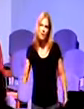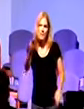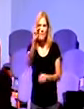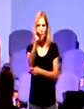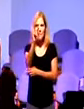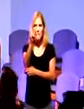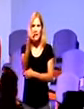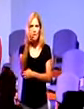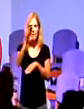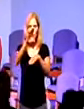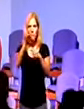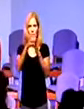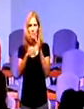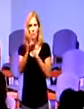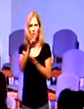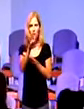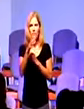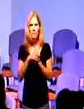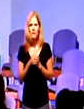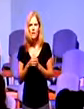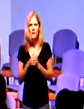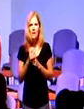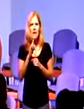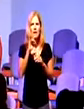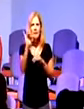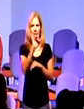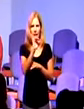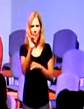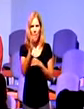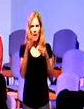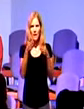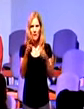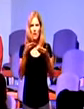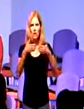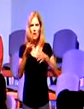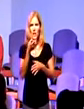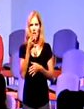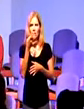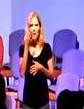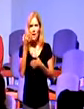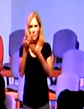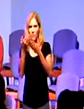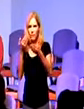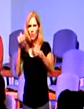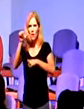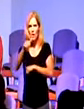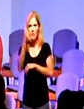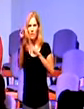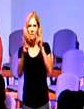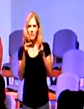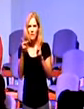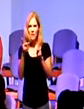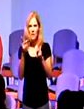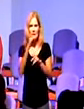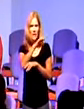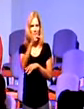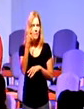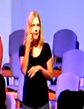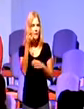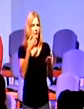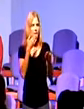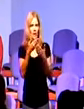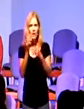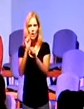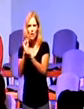5. We'll say this together. In the same way, let your light shine before others, that they